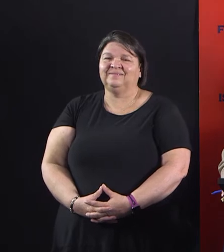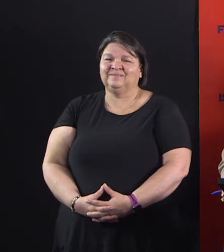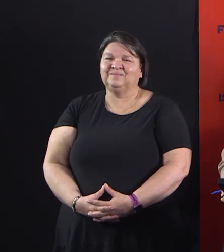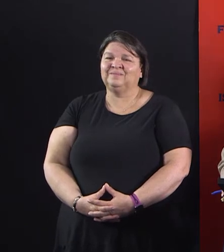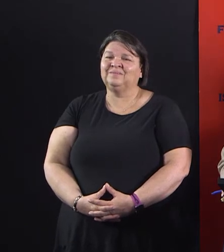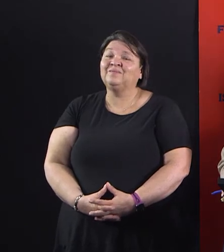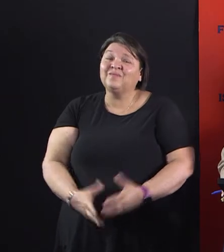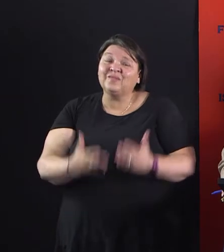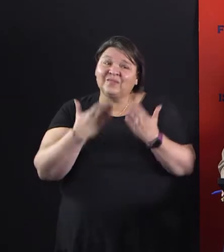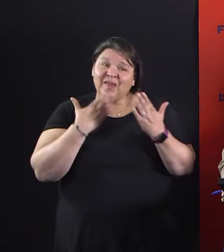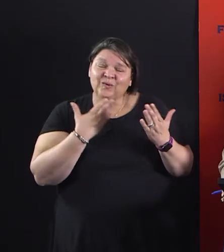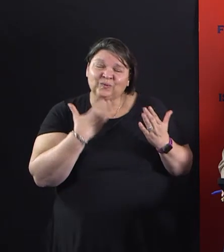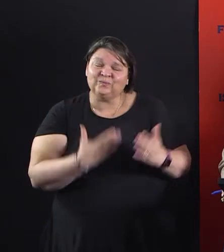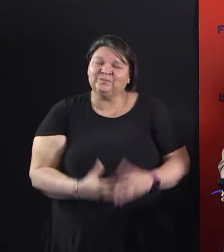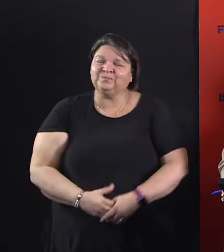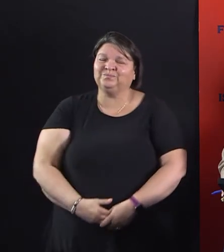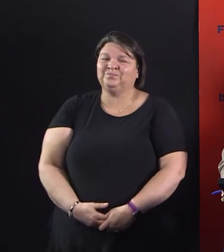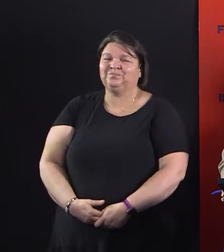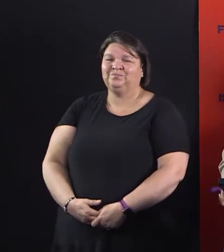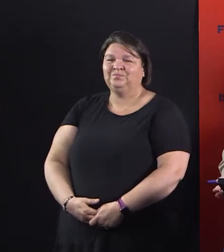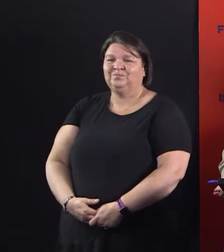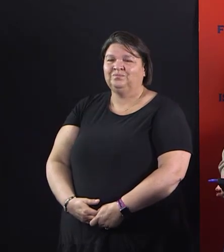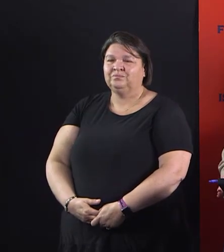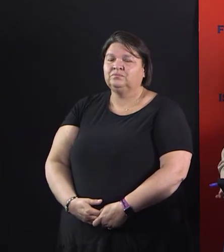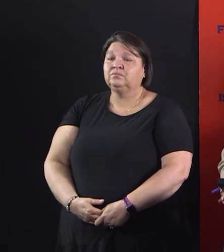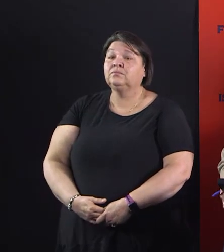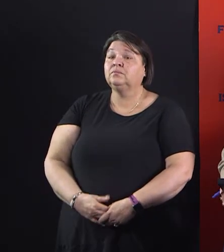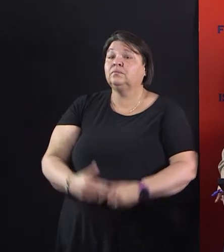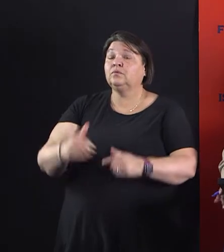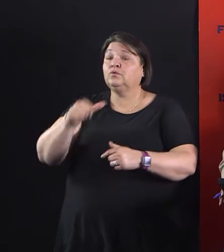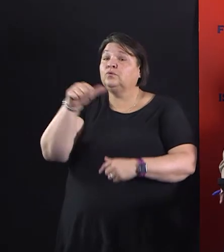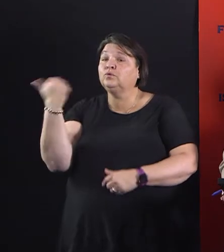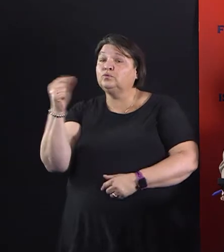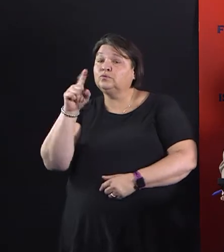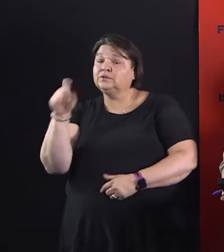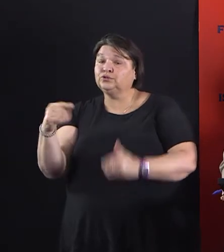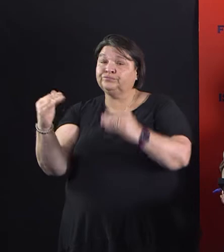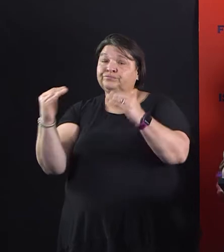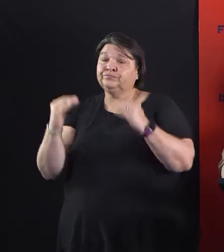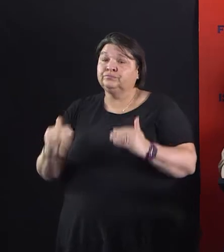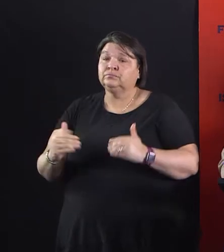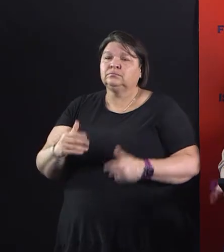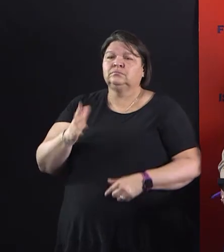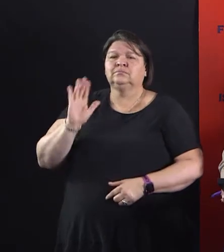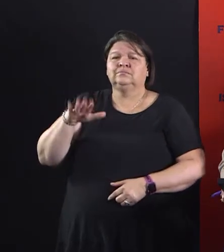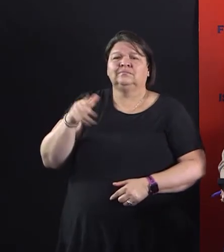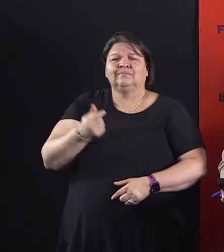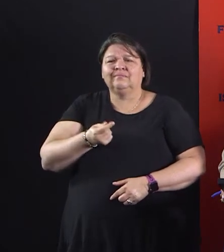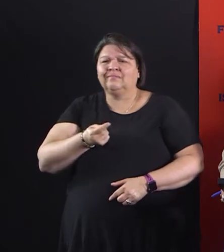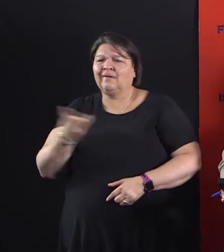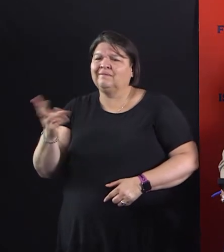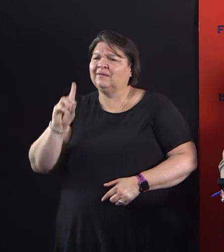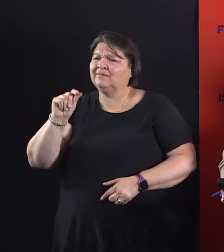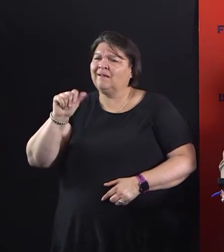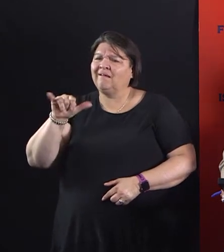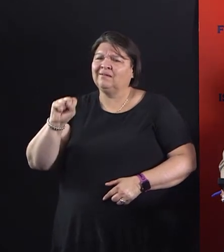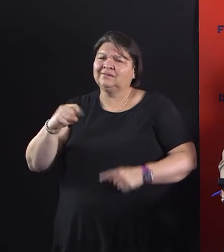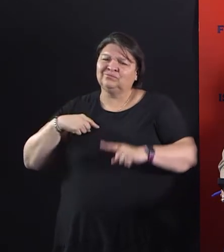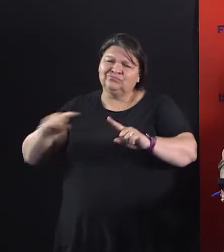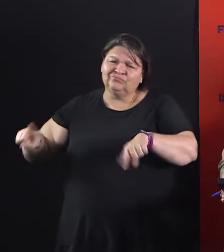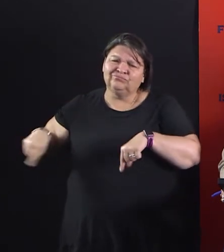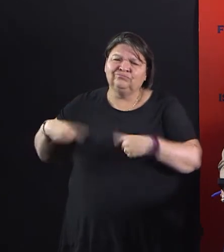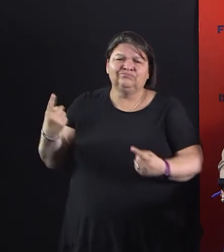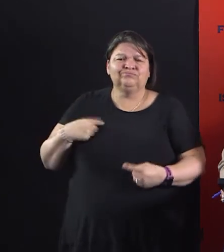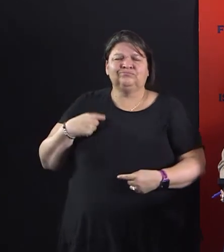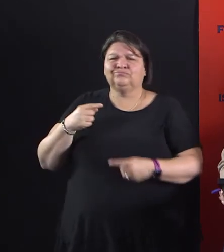you. And the next one is, I've heard this for several days now, is will I get pulled over if I'm